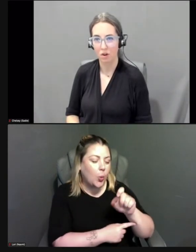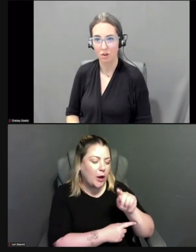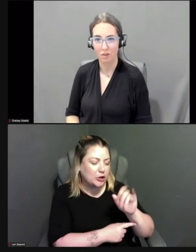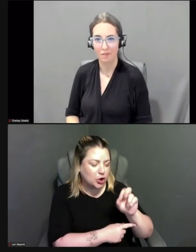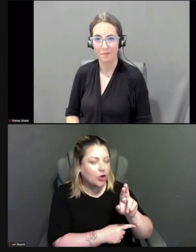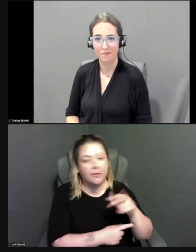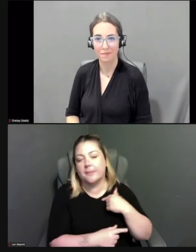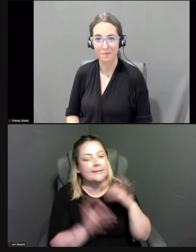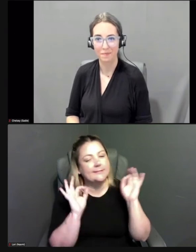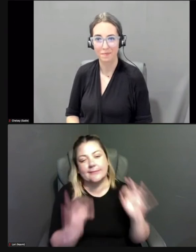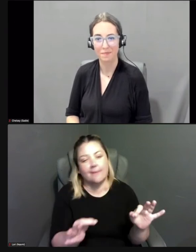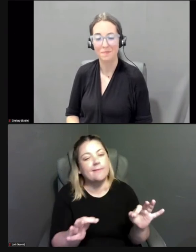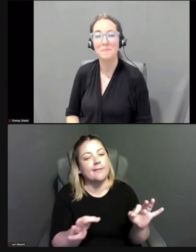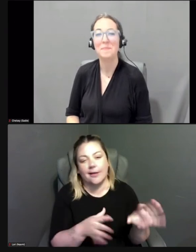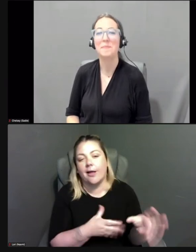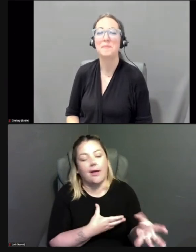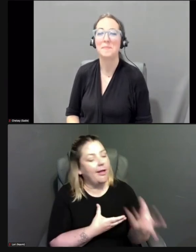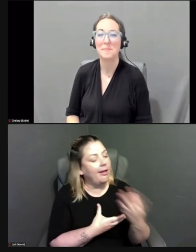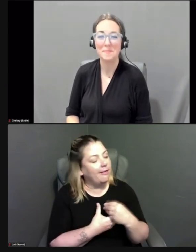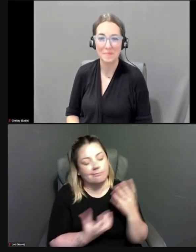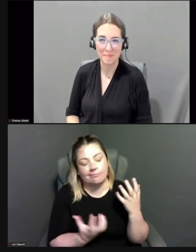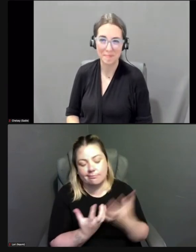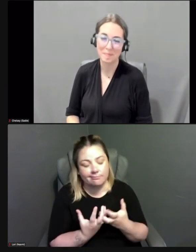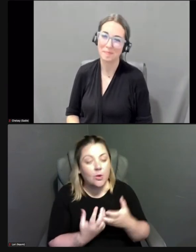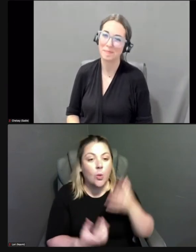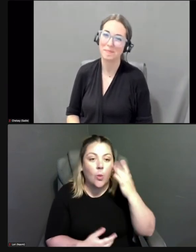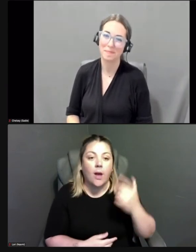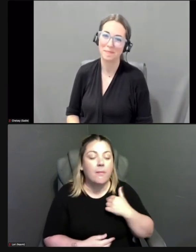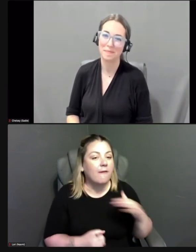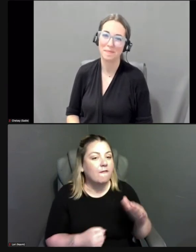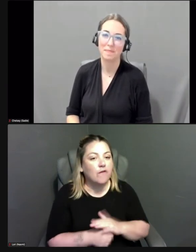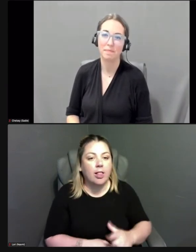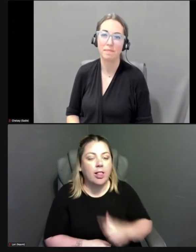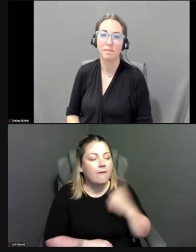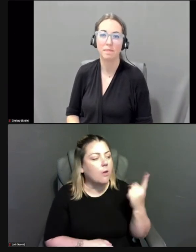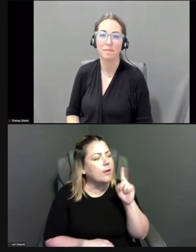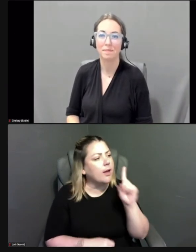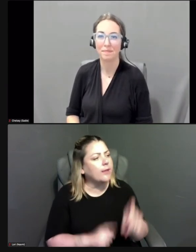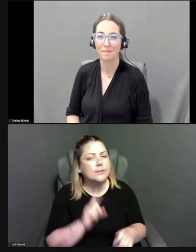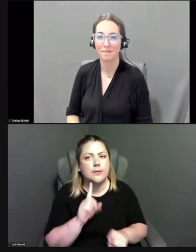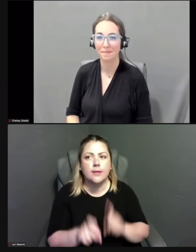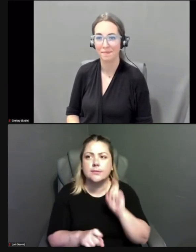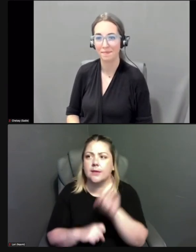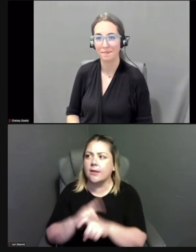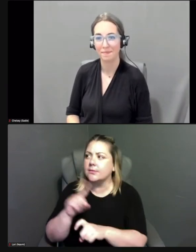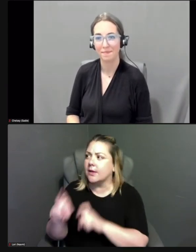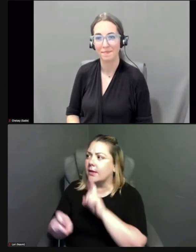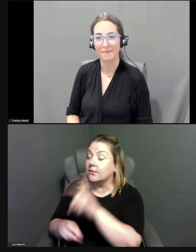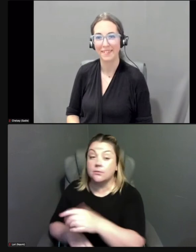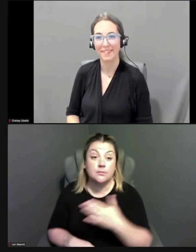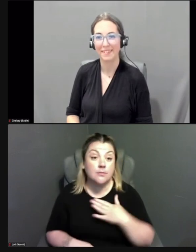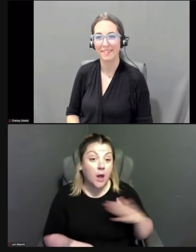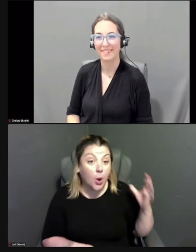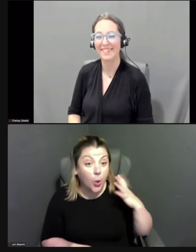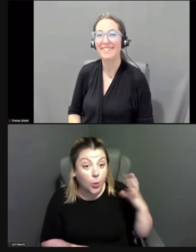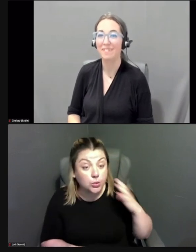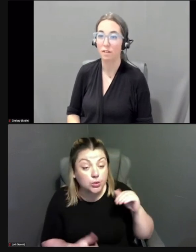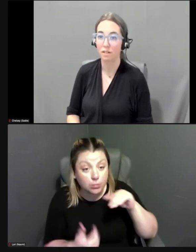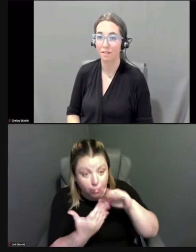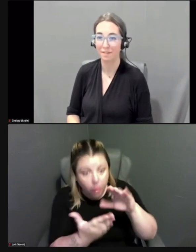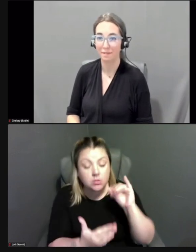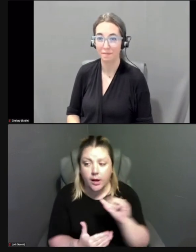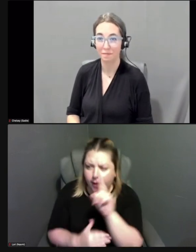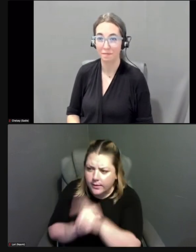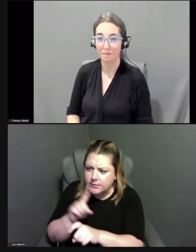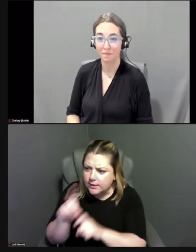questioner because I feel like my entire life is asking questions. My coaching style is all about asking questions and helping